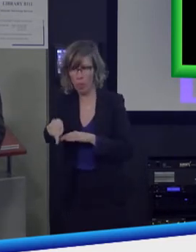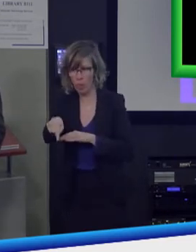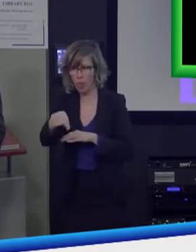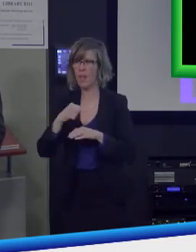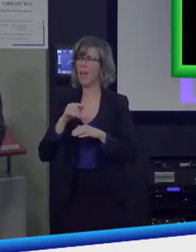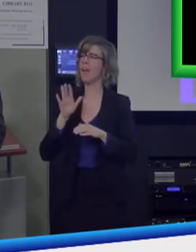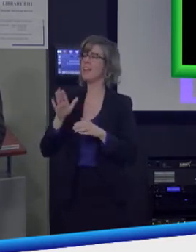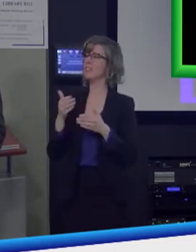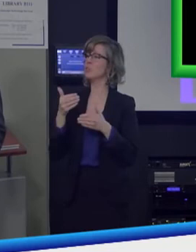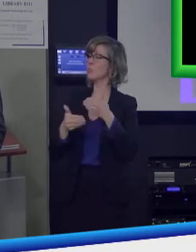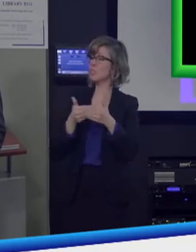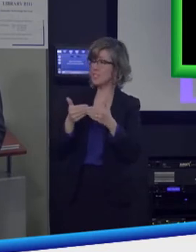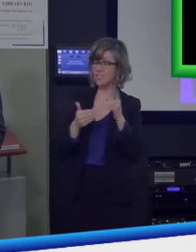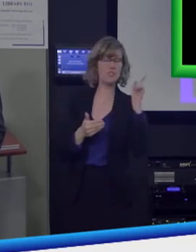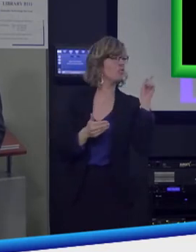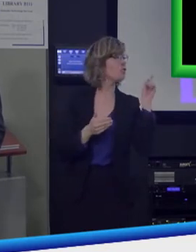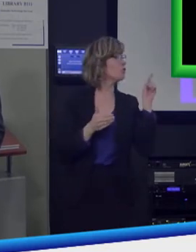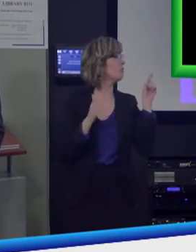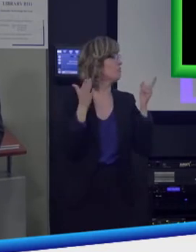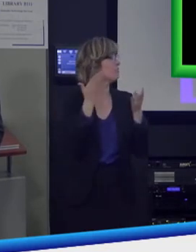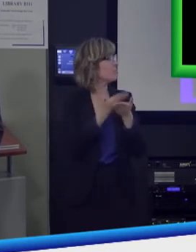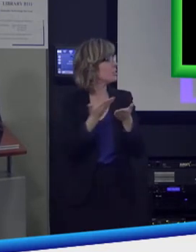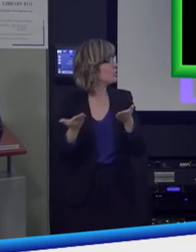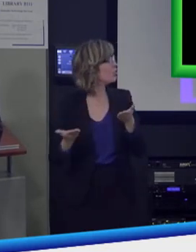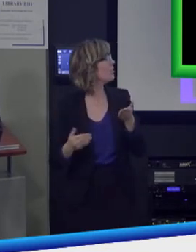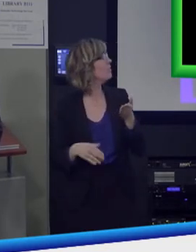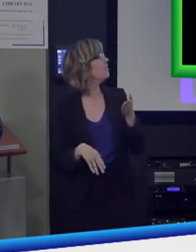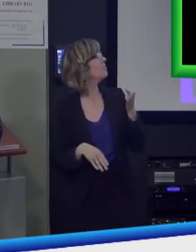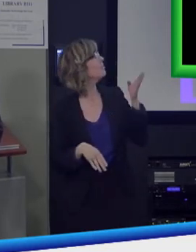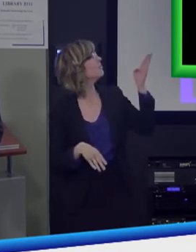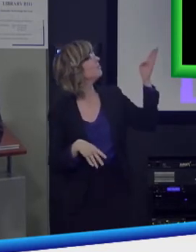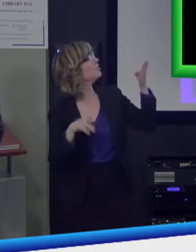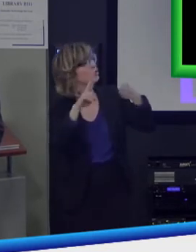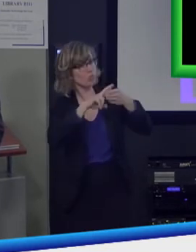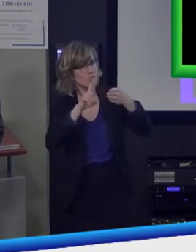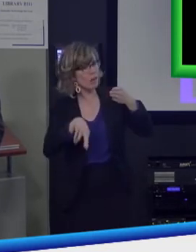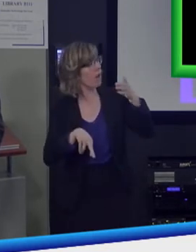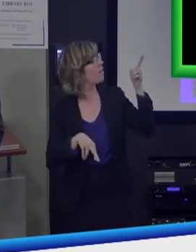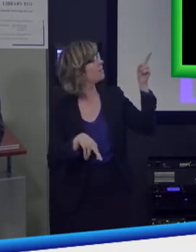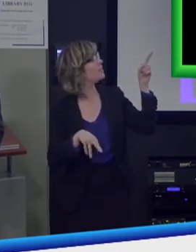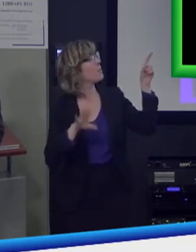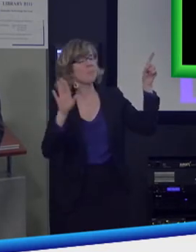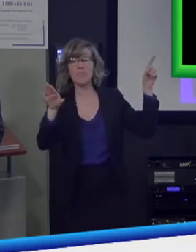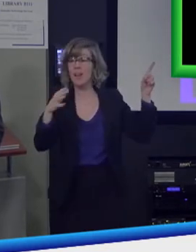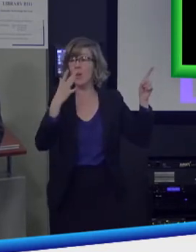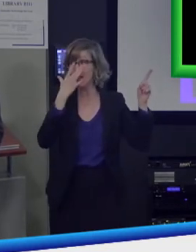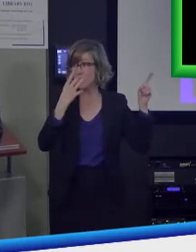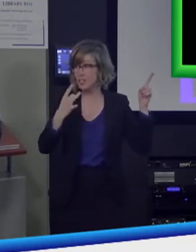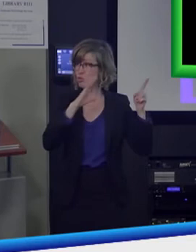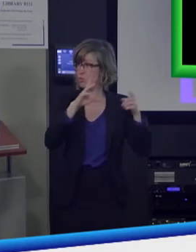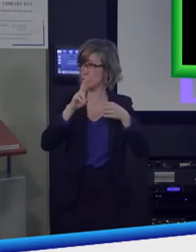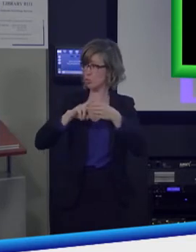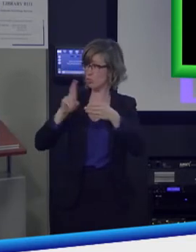procedure, here's his materials, here's his results. This is an interesting result.